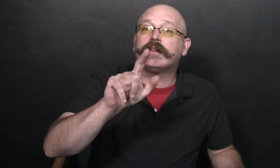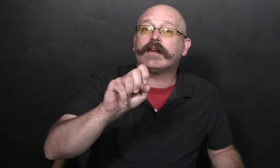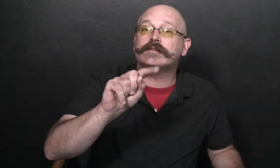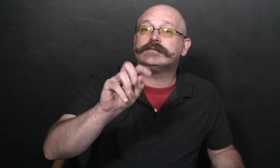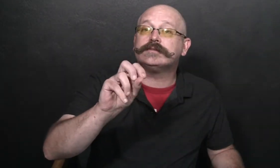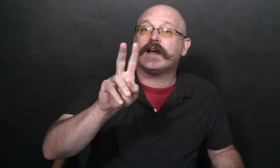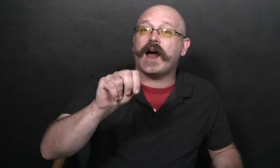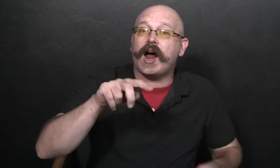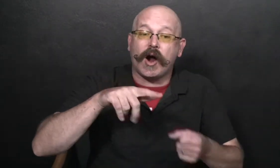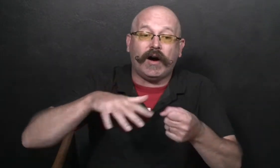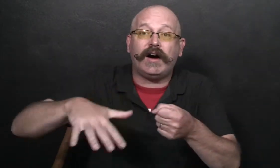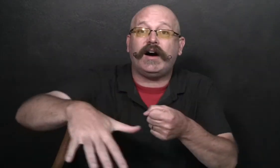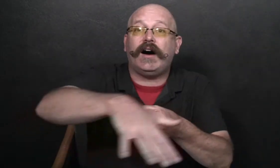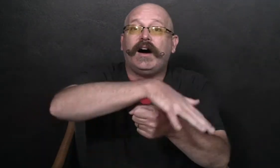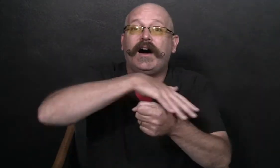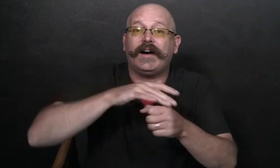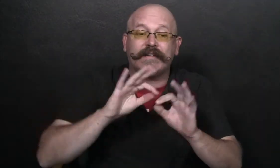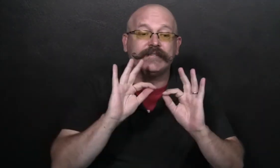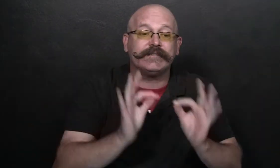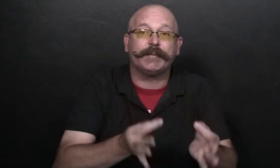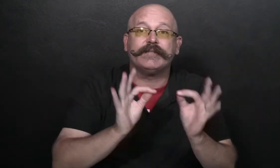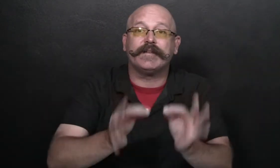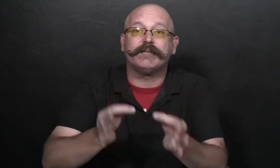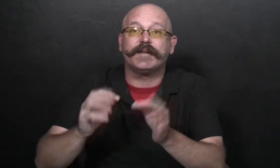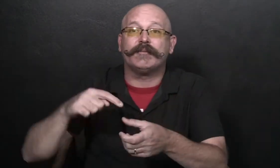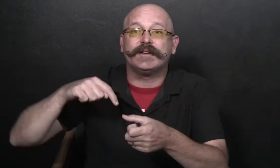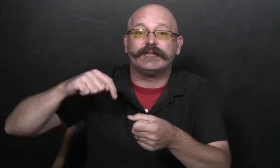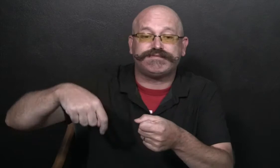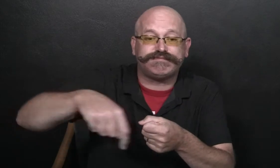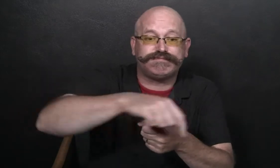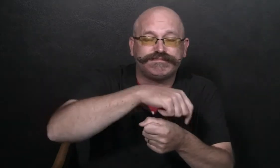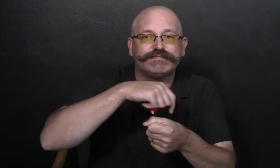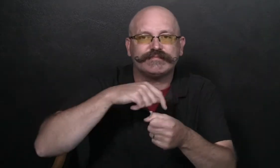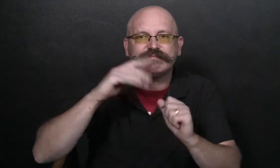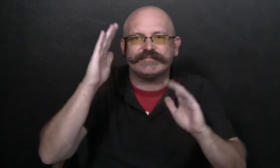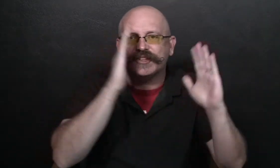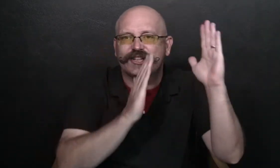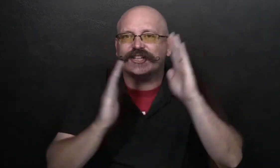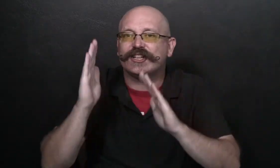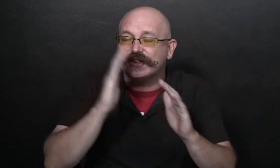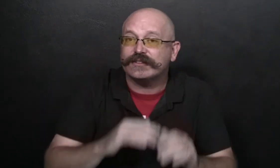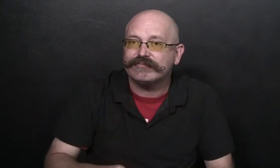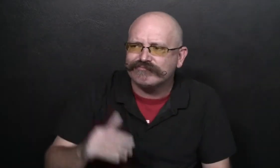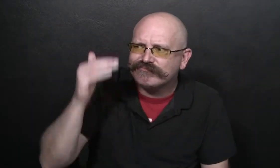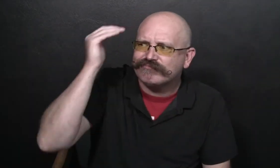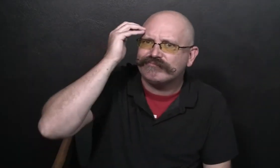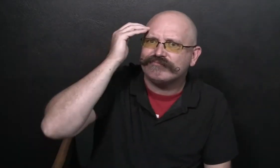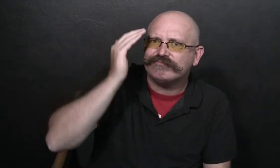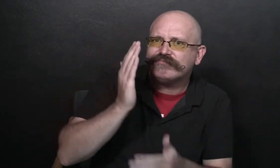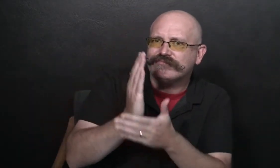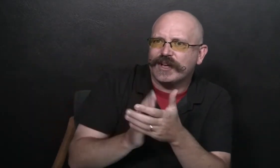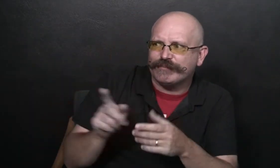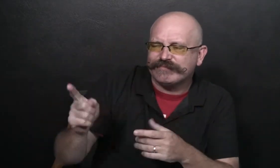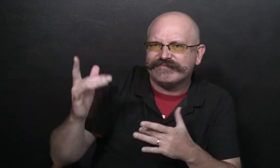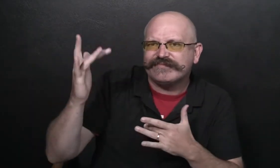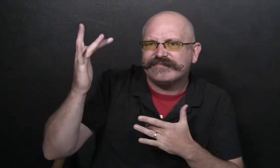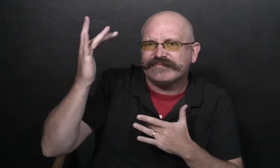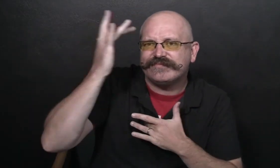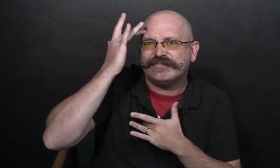All over Littletown. Families were worried for different reasons. Some knew people who were sick.